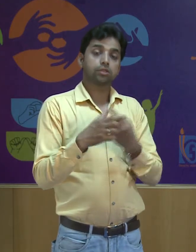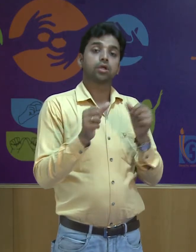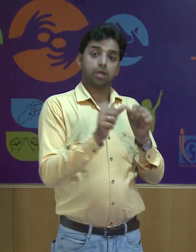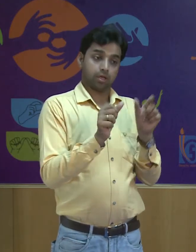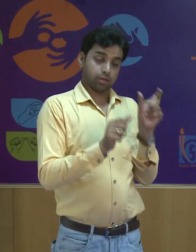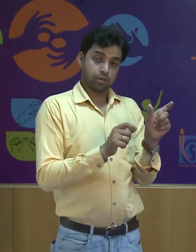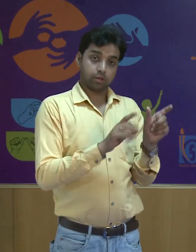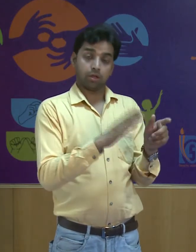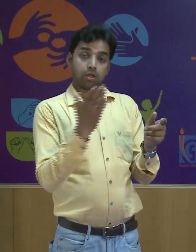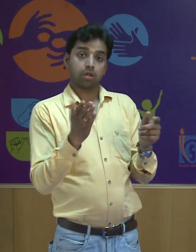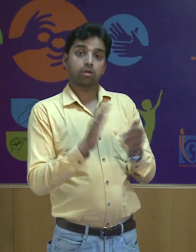from Kanau,